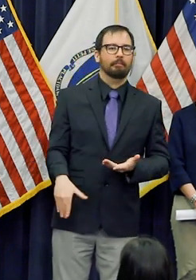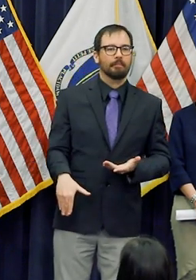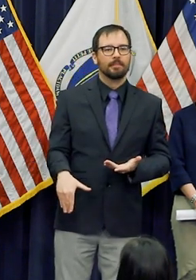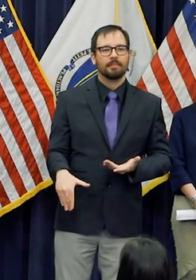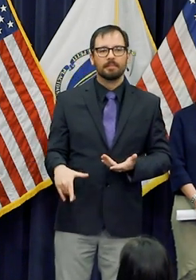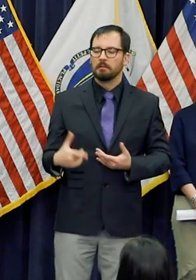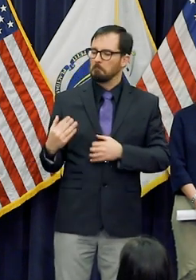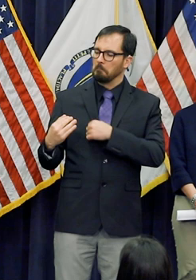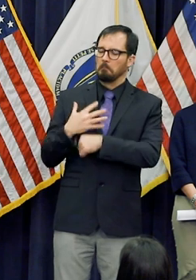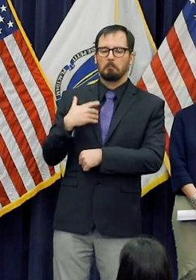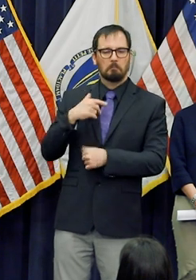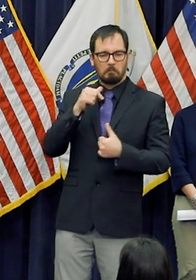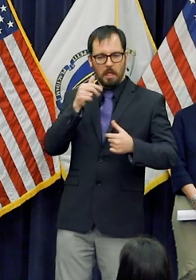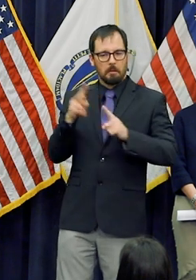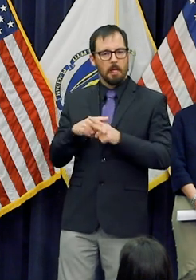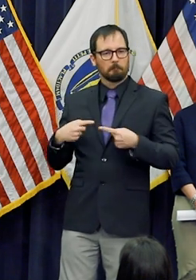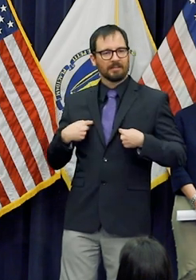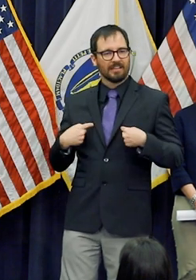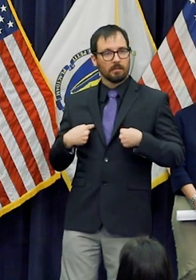it does matter.